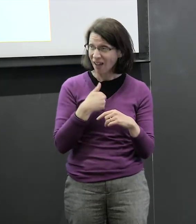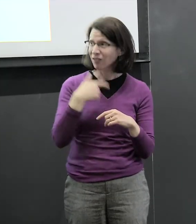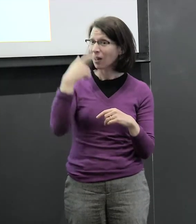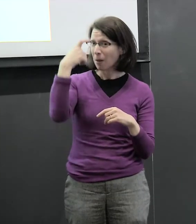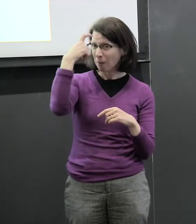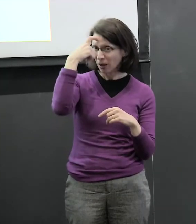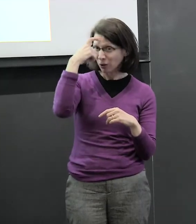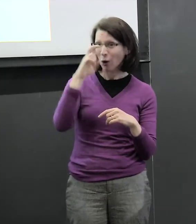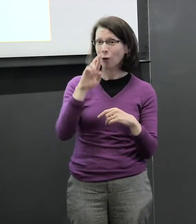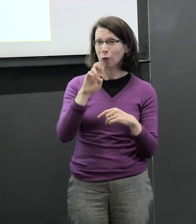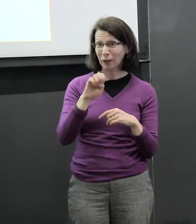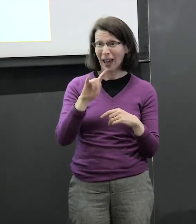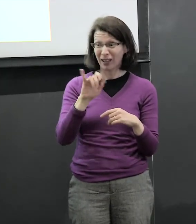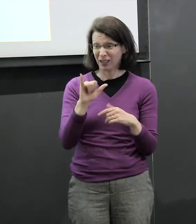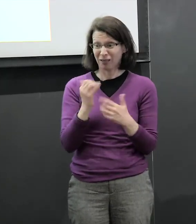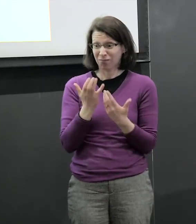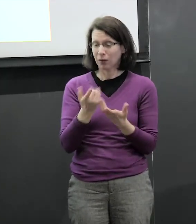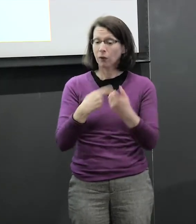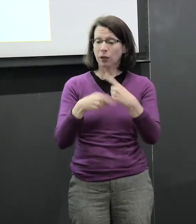see in sign language.